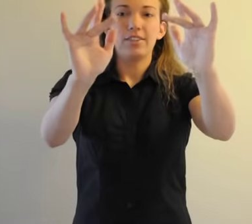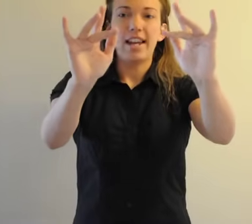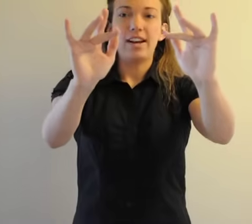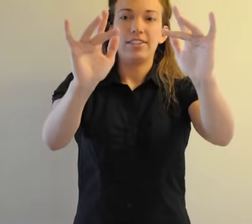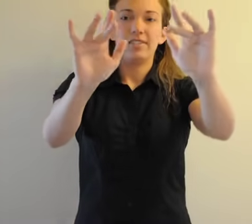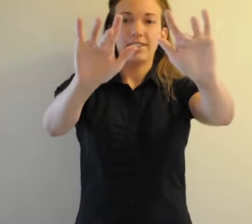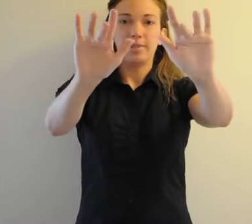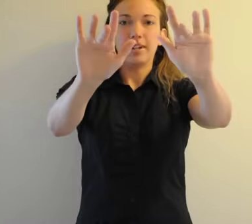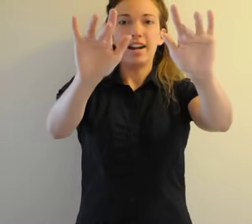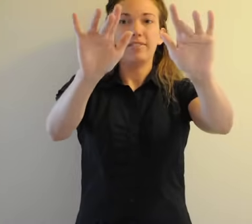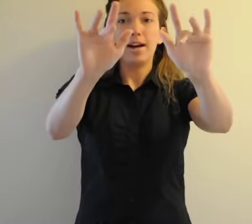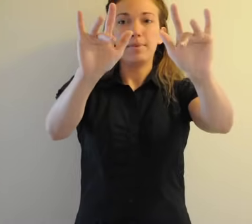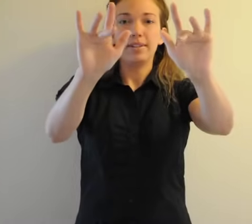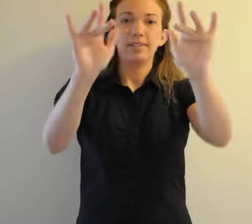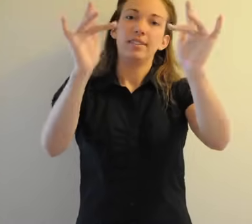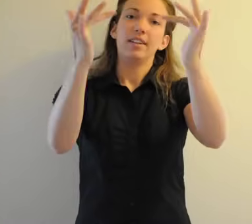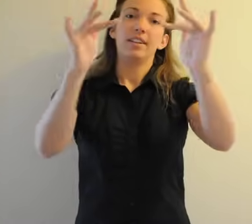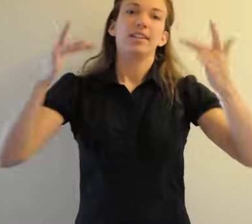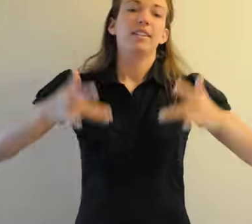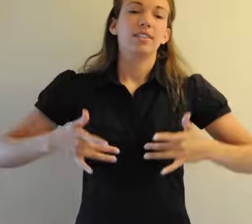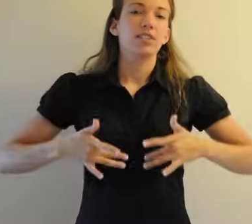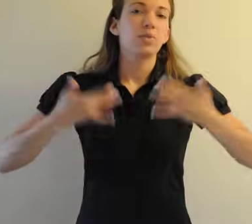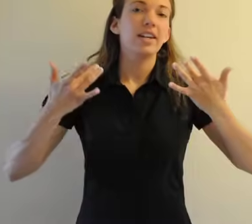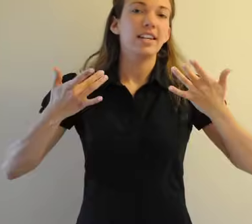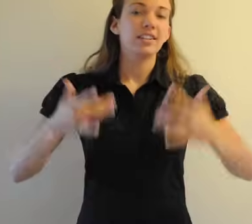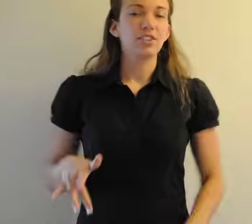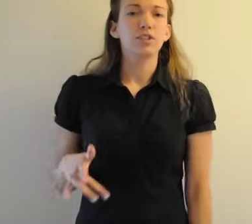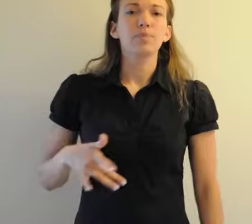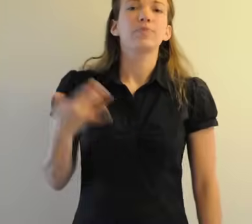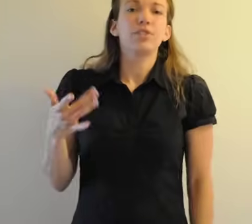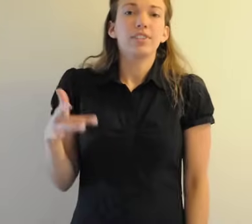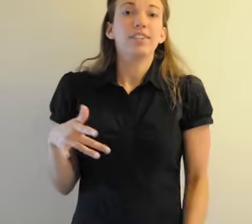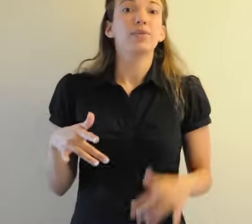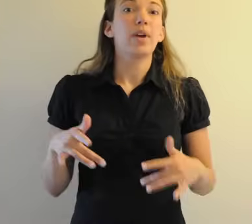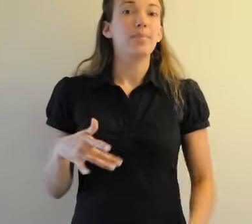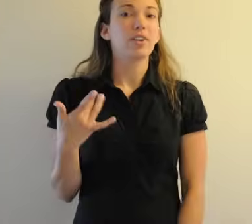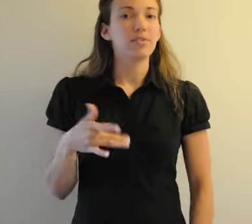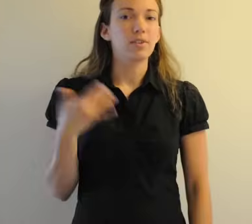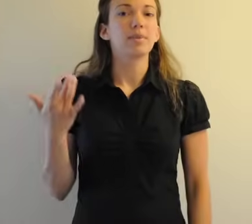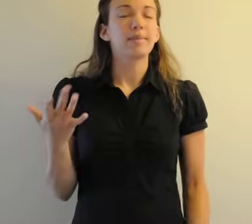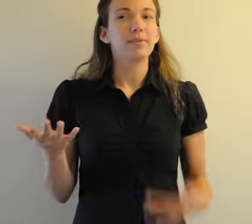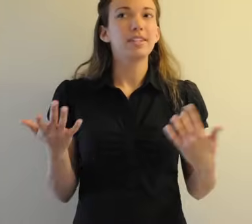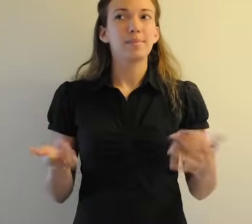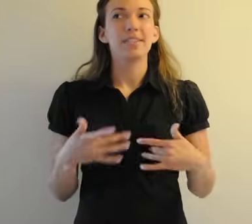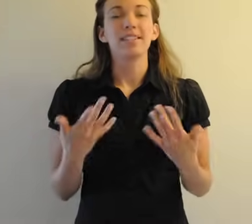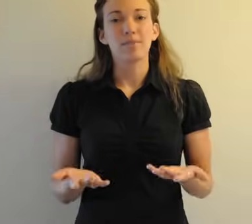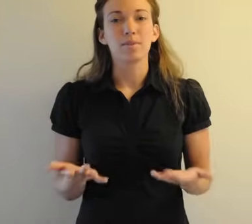down, and the rest of them are kind of up. You can do one-handed or two. Usually, this is way more informal. I mean, what's up is an informal